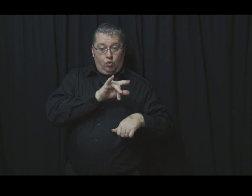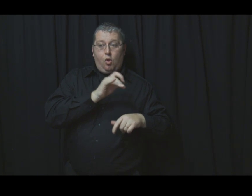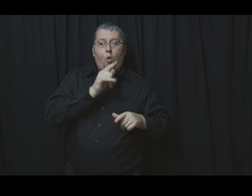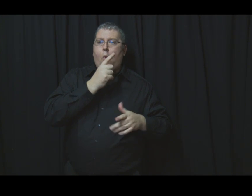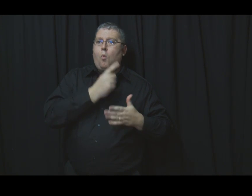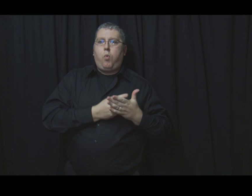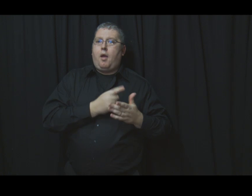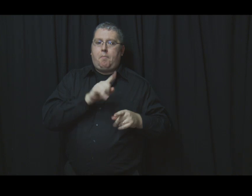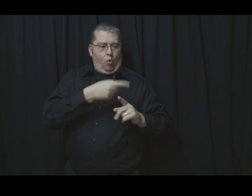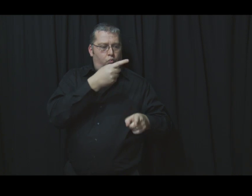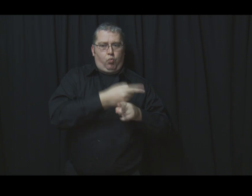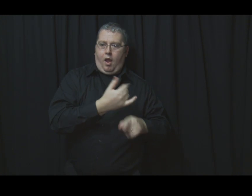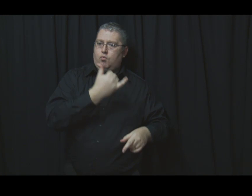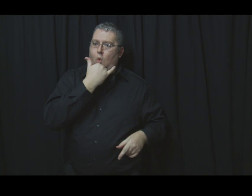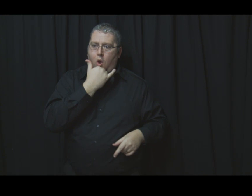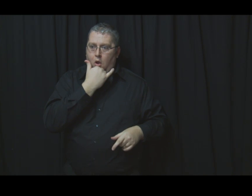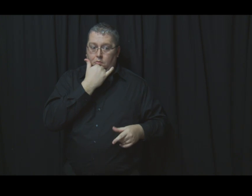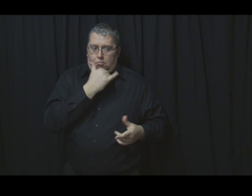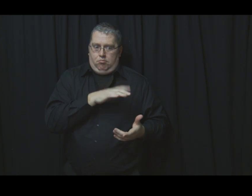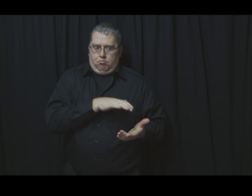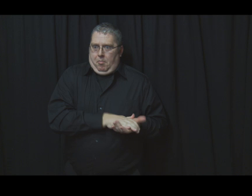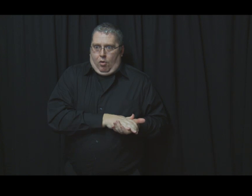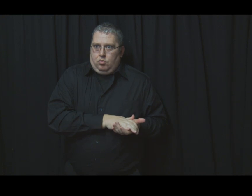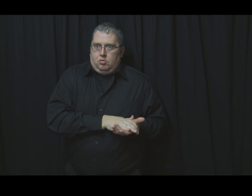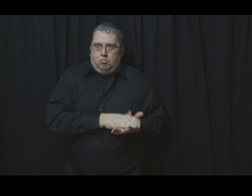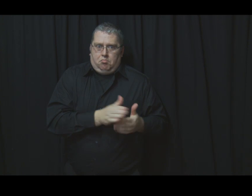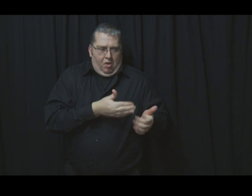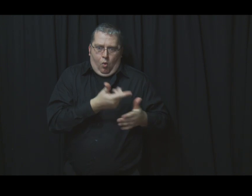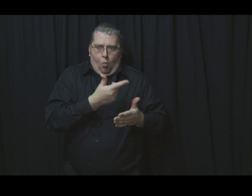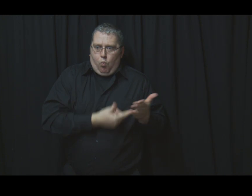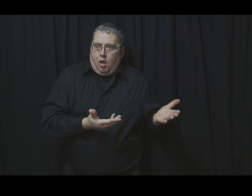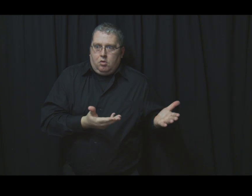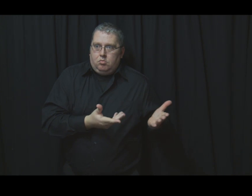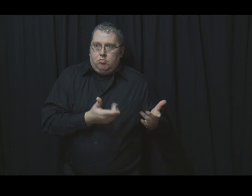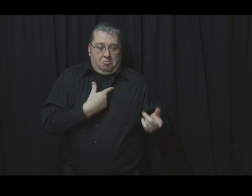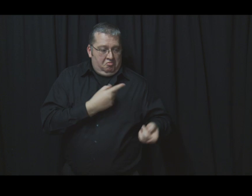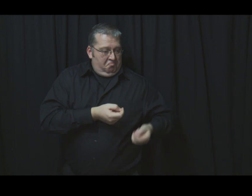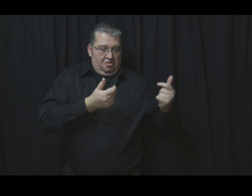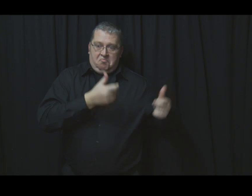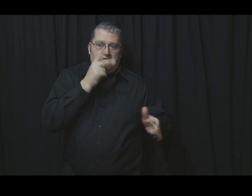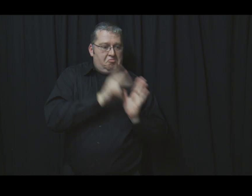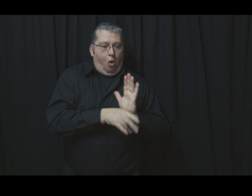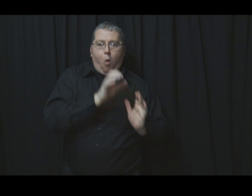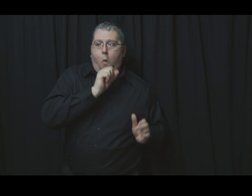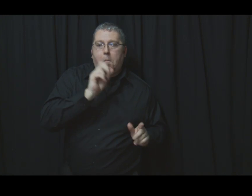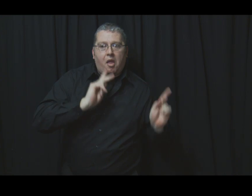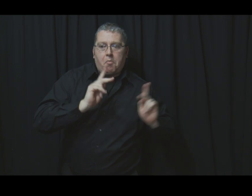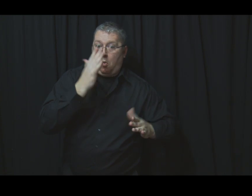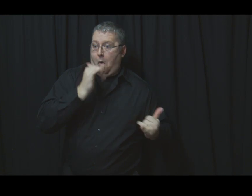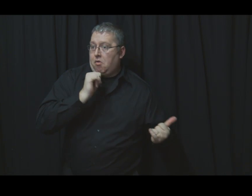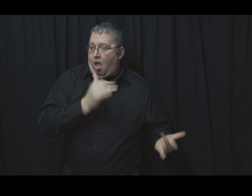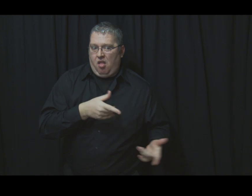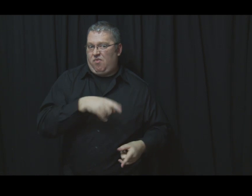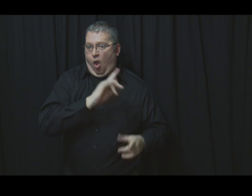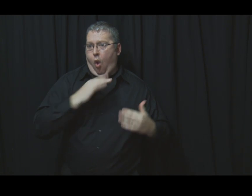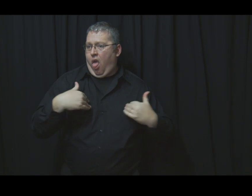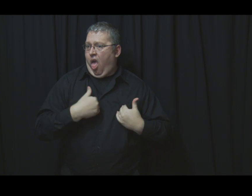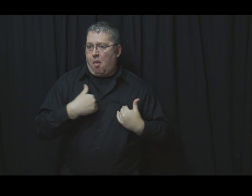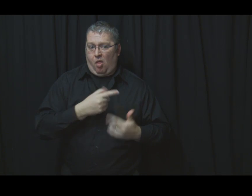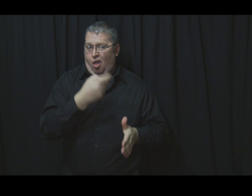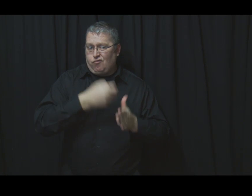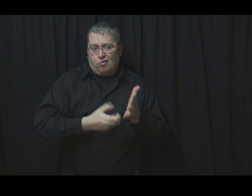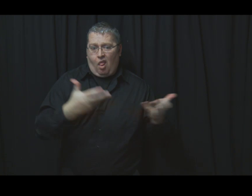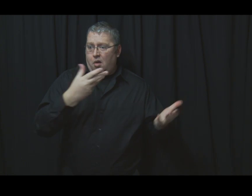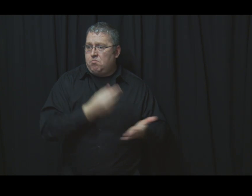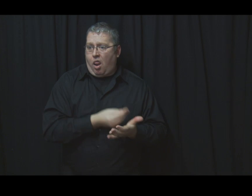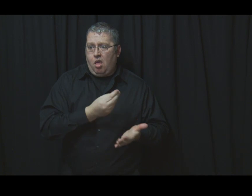wrong? Well, it's subjective. Marriage, well, whatever you want it to be. Get rid of old people. I mean, why not? I mean, they're just animals. They're costing us a lot of